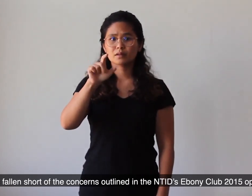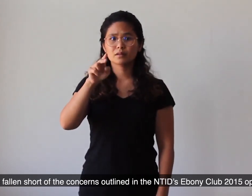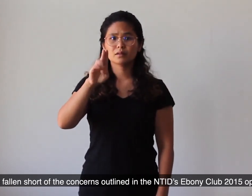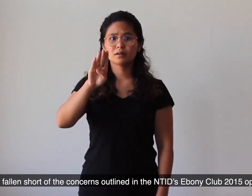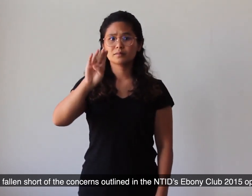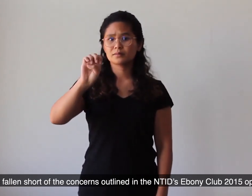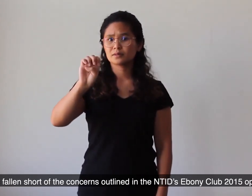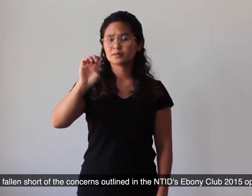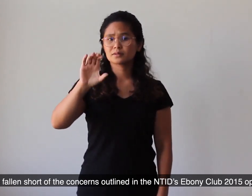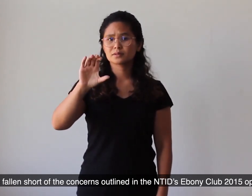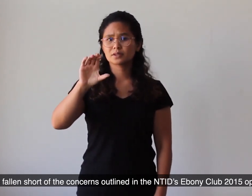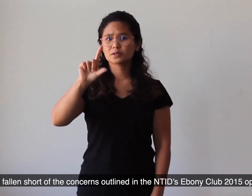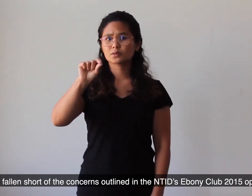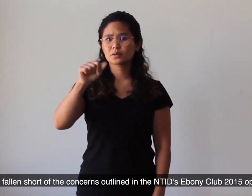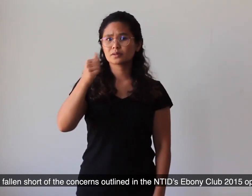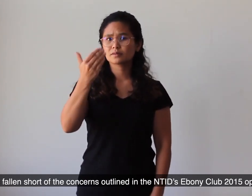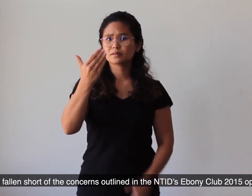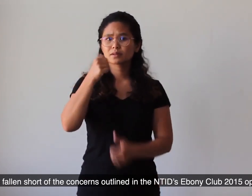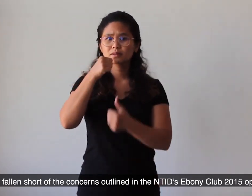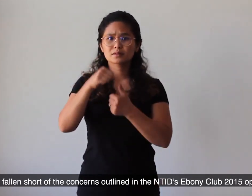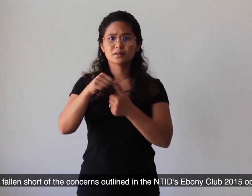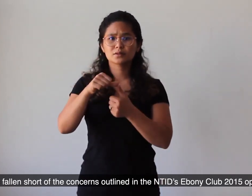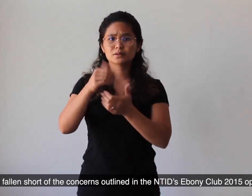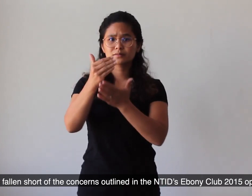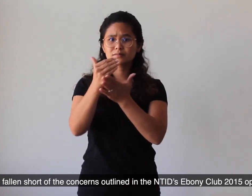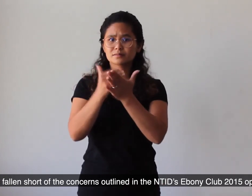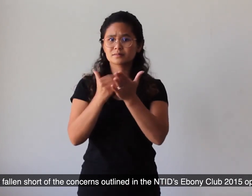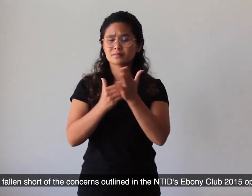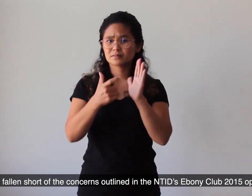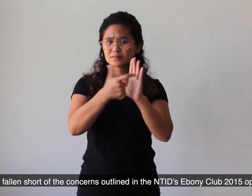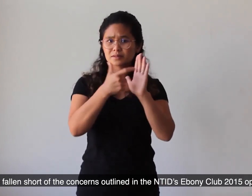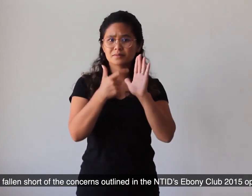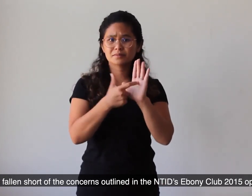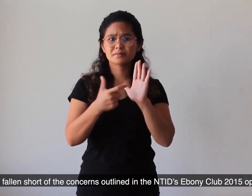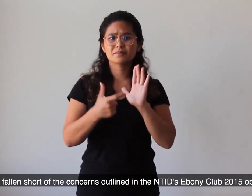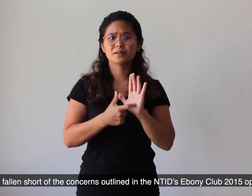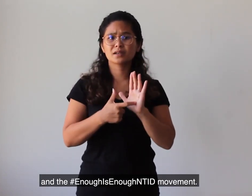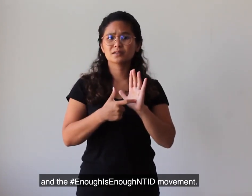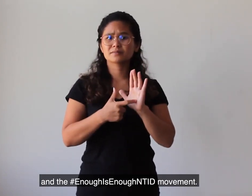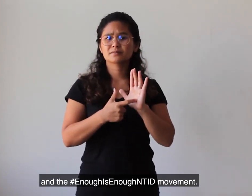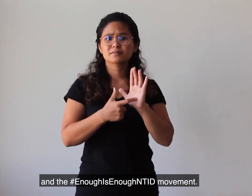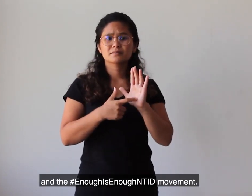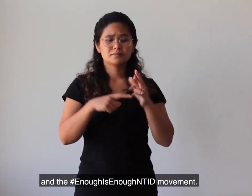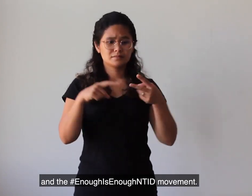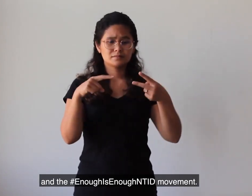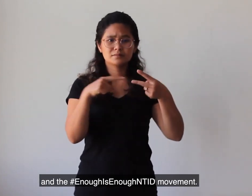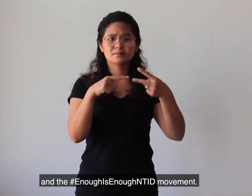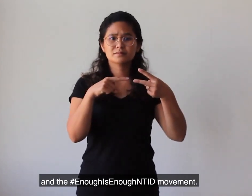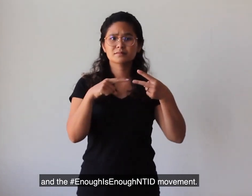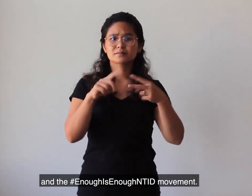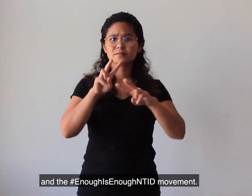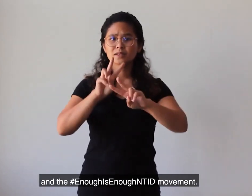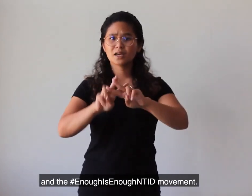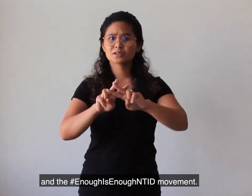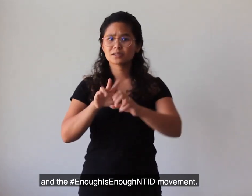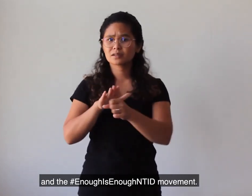NTID Ebony Club 2015 open letter and the hashtag Enough is